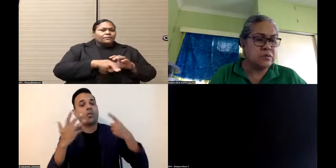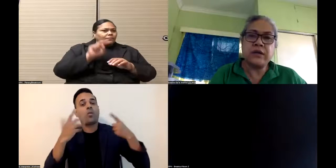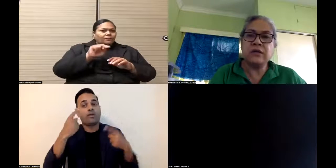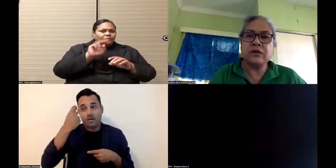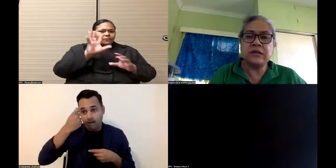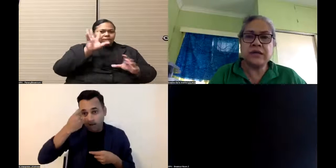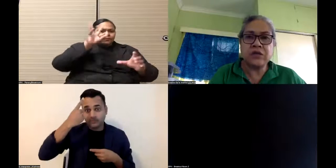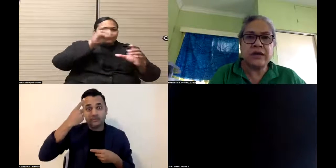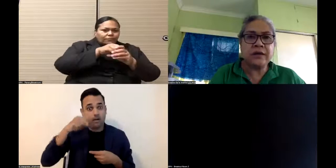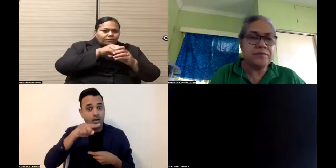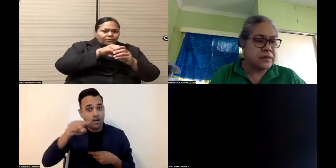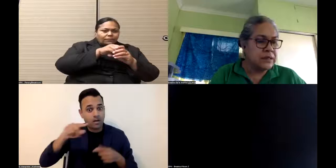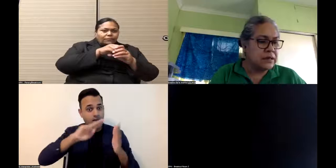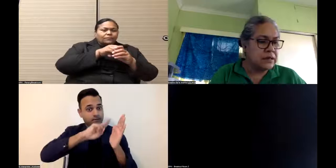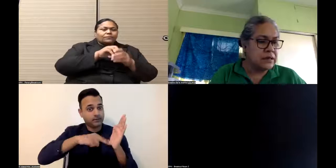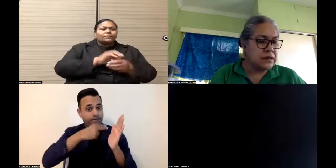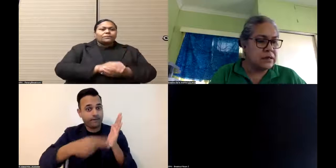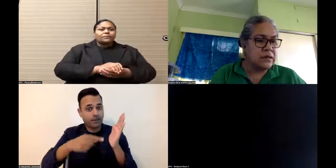Global 2030 agenda